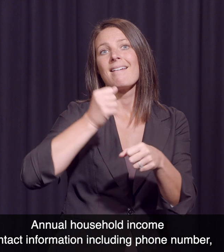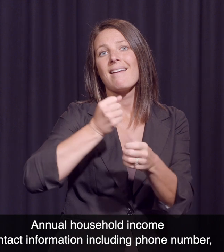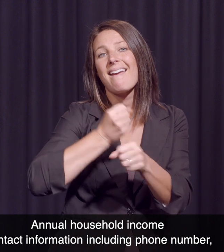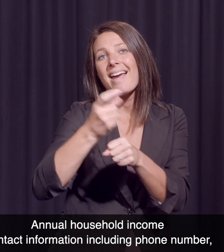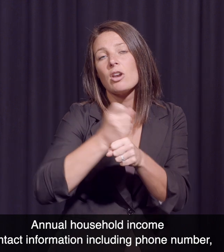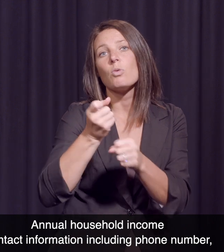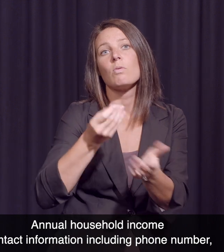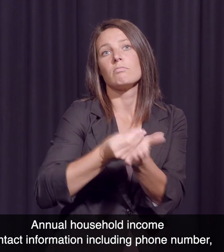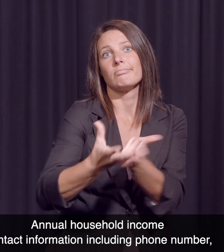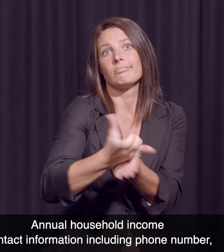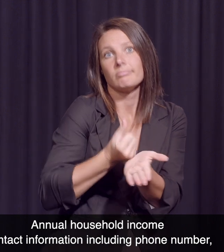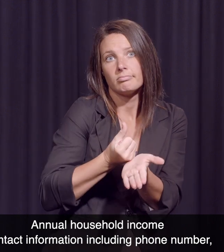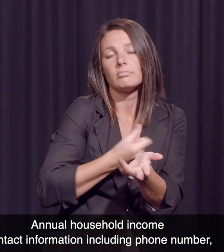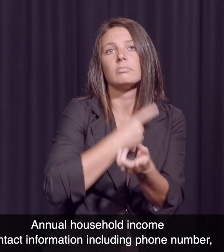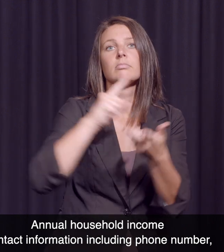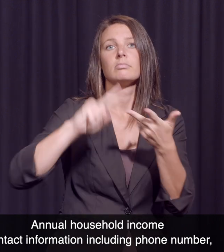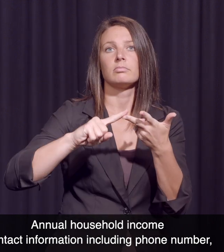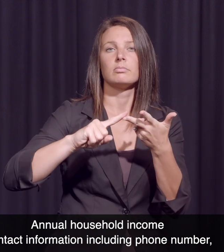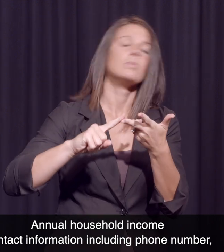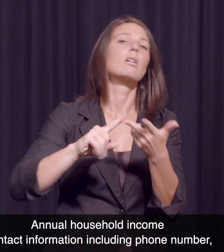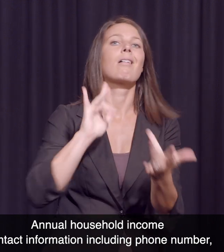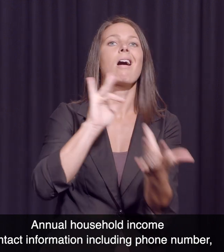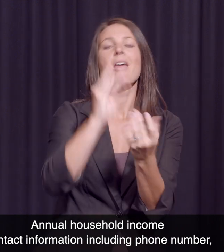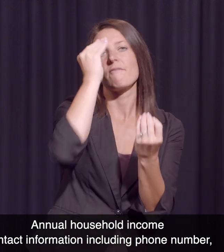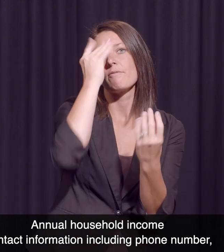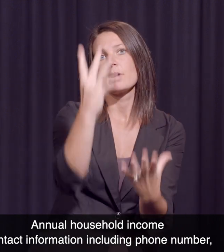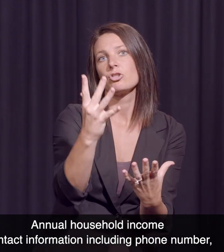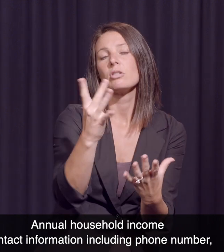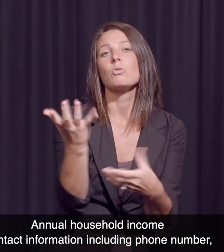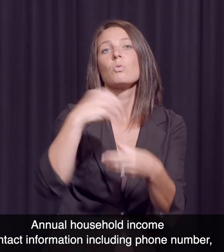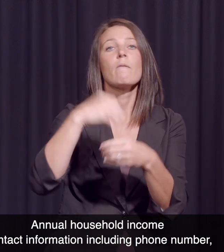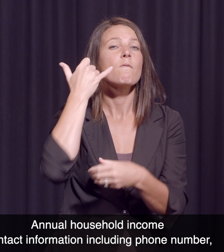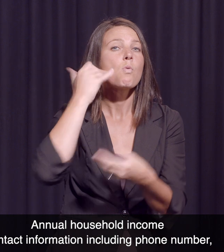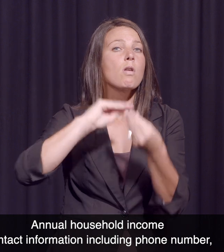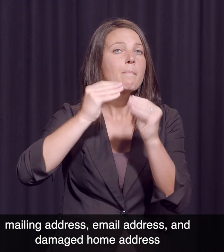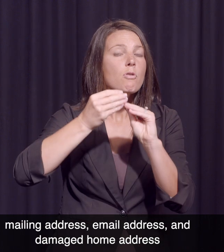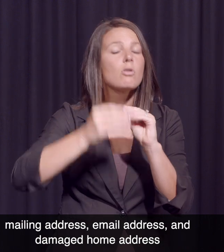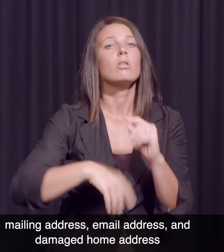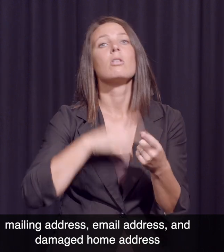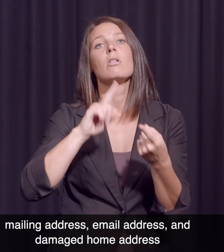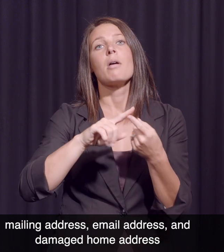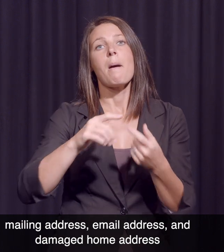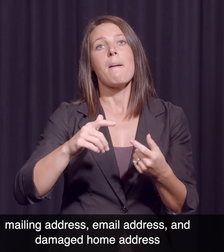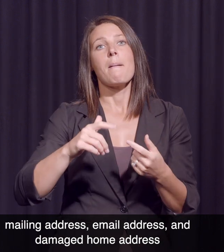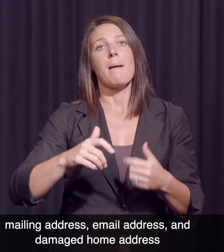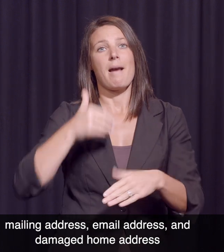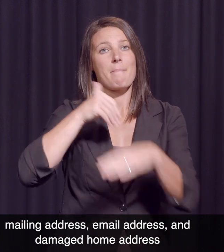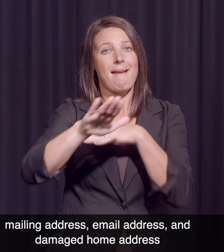Income Contact Information, including phone number, mailing address, email